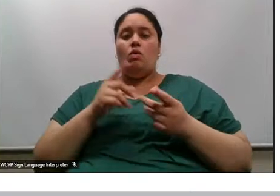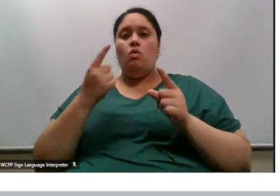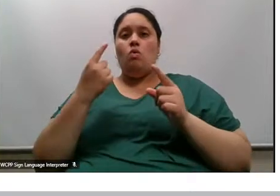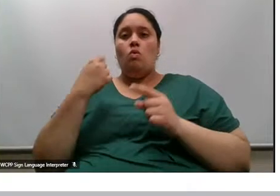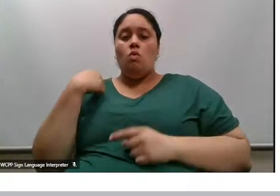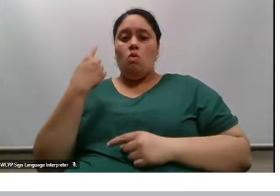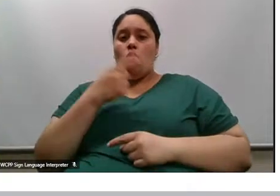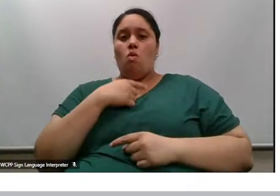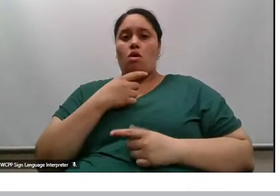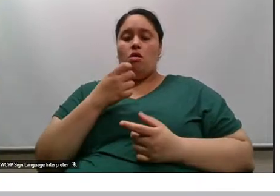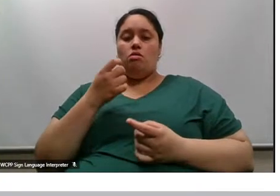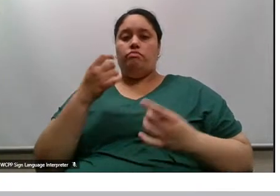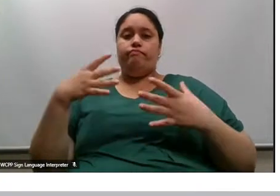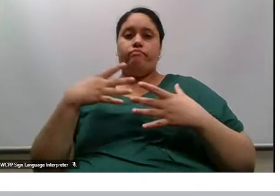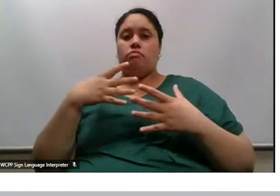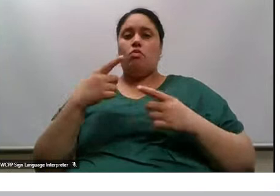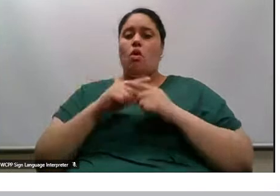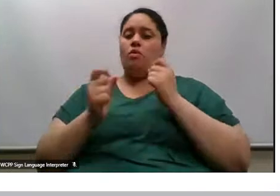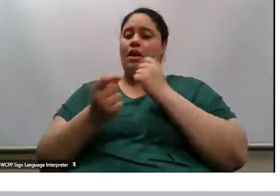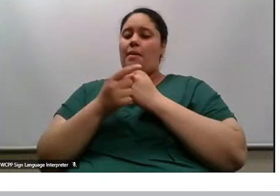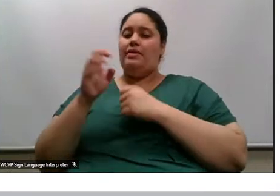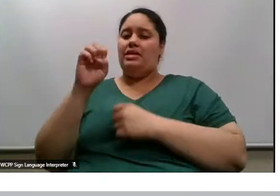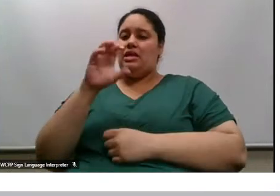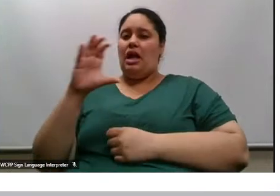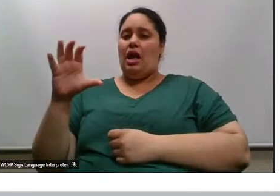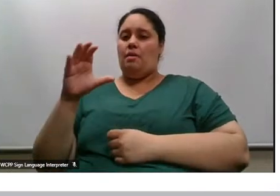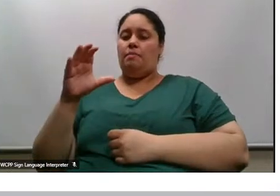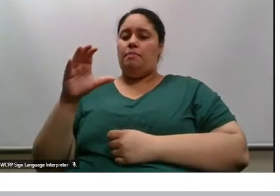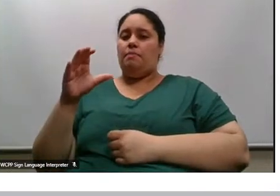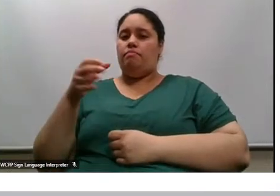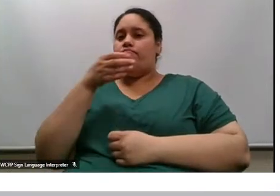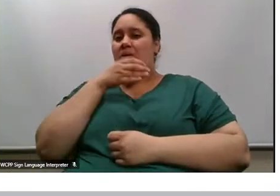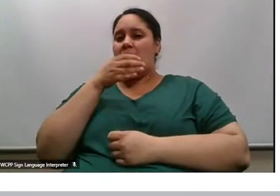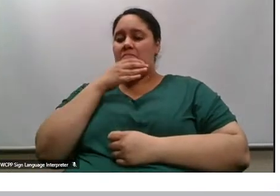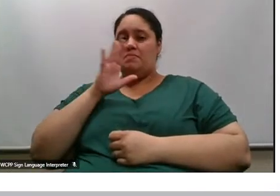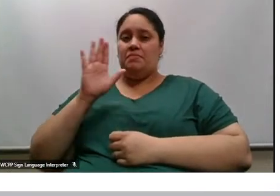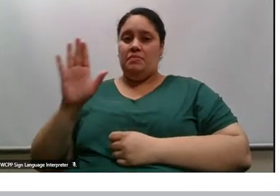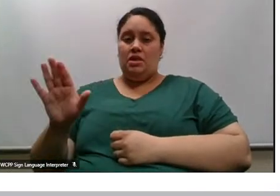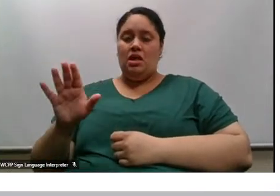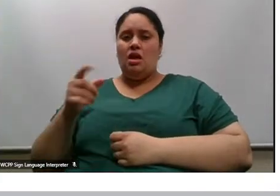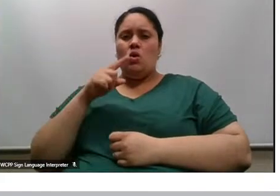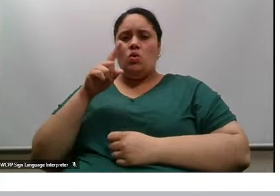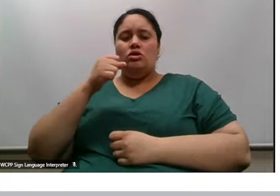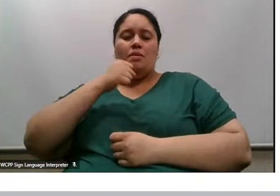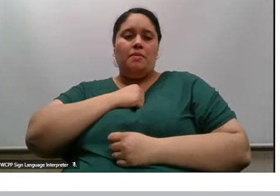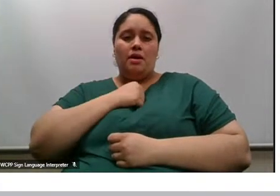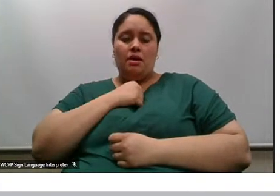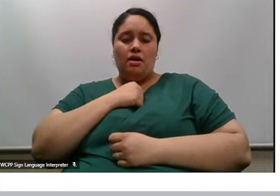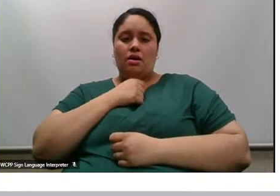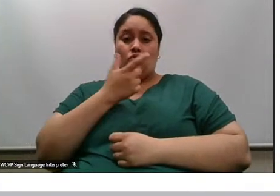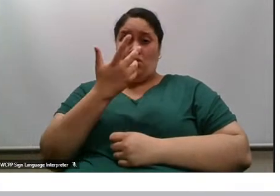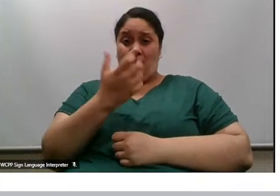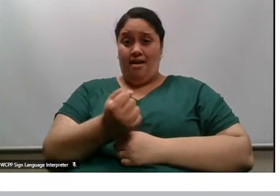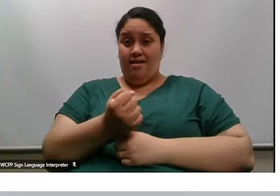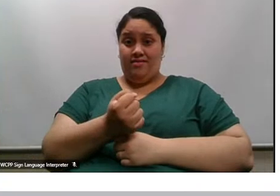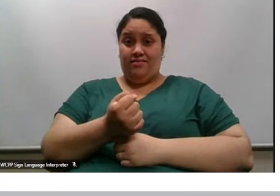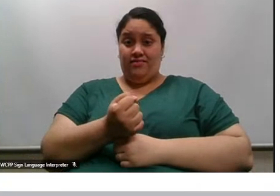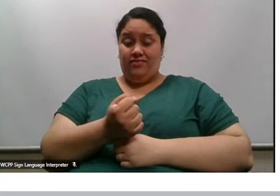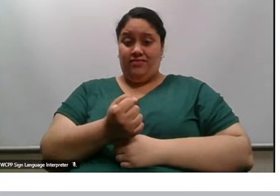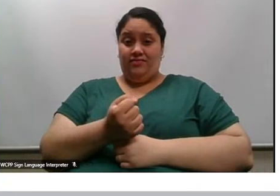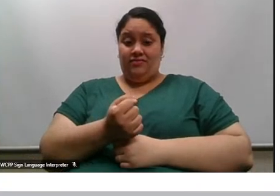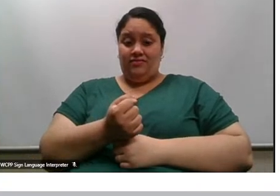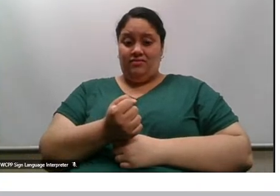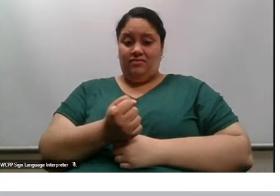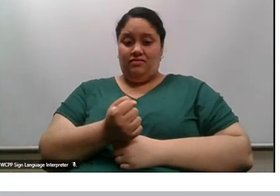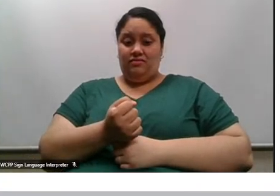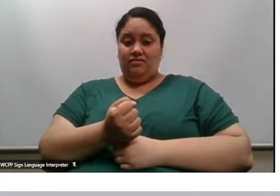in the Eastern Cape. And my question is just, do we have any,